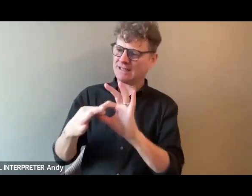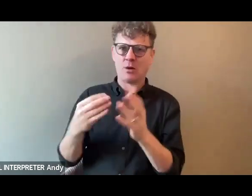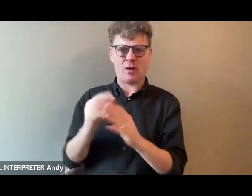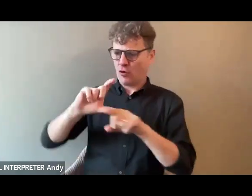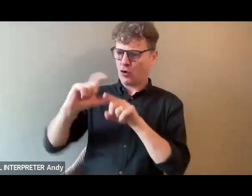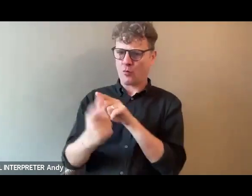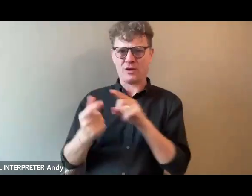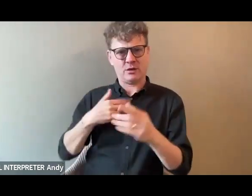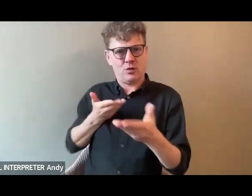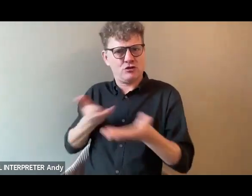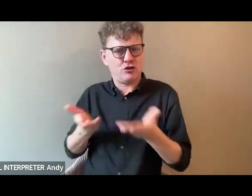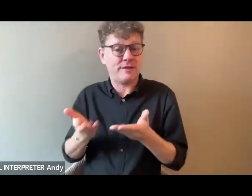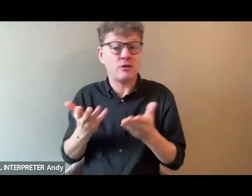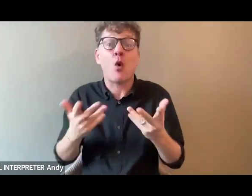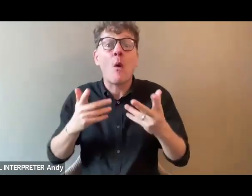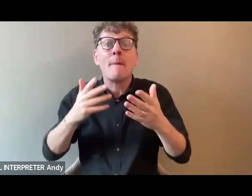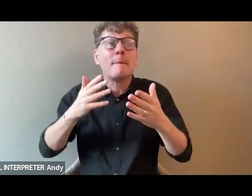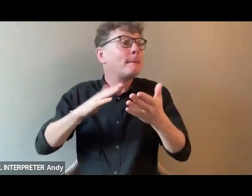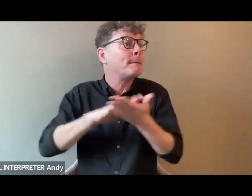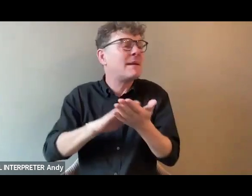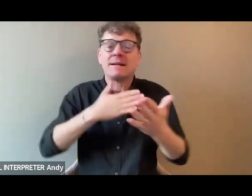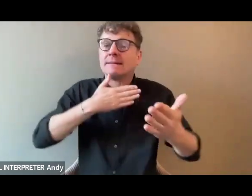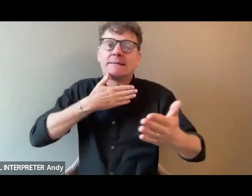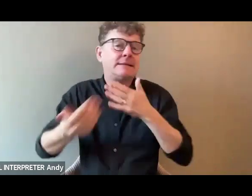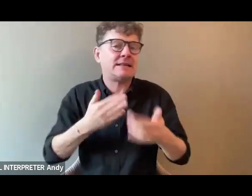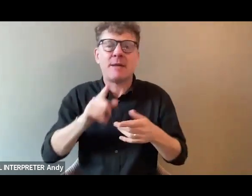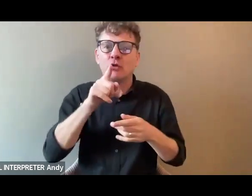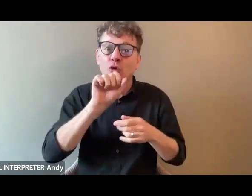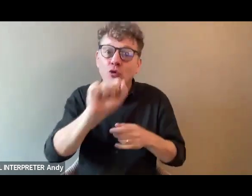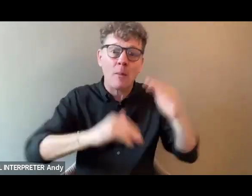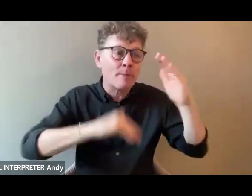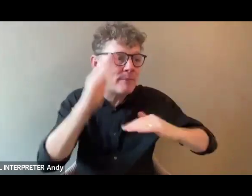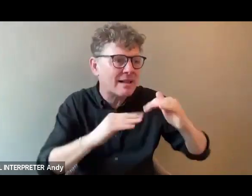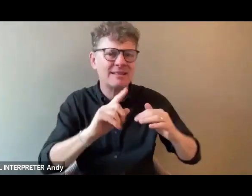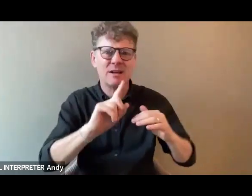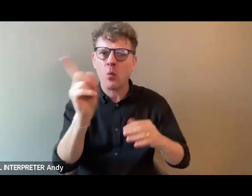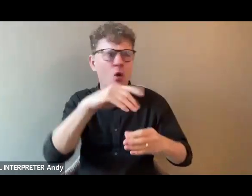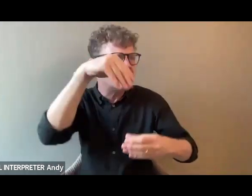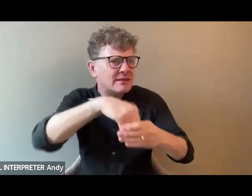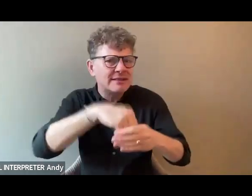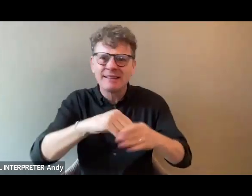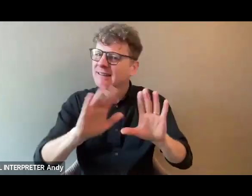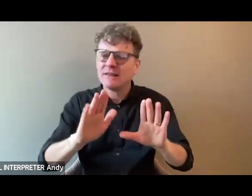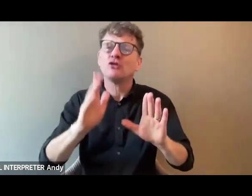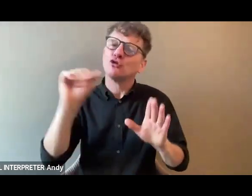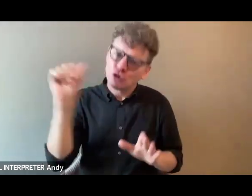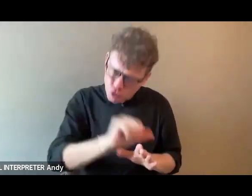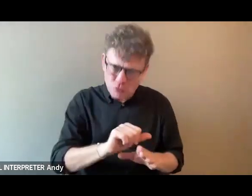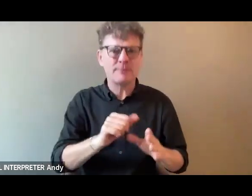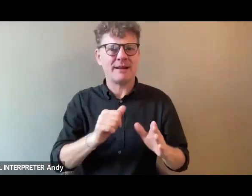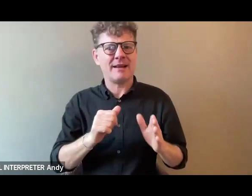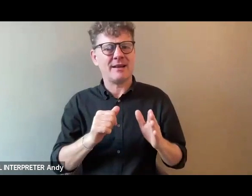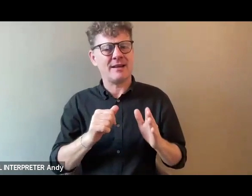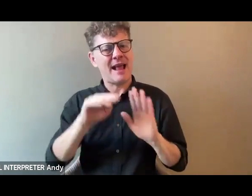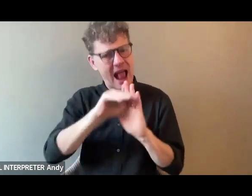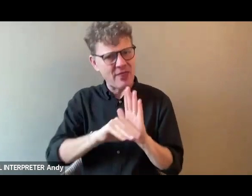your building is, no matter what the work is that's being done in it, surely it should be done in an ethical manner as